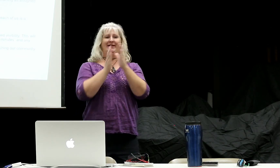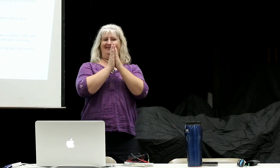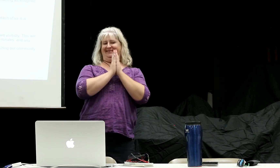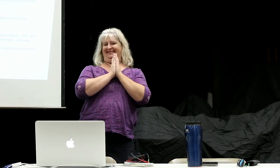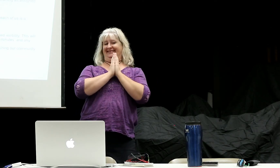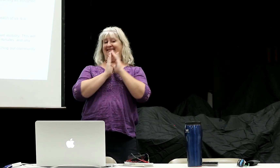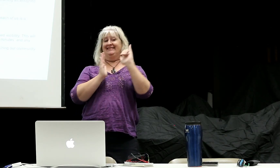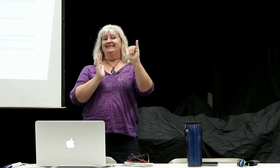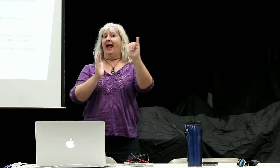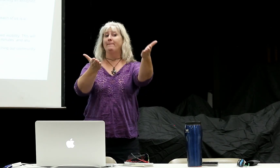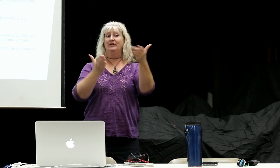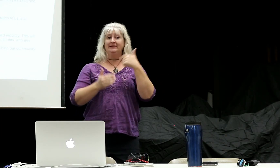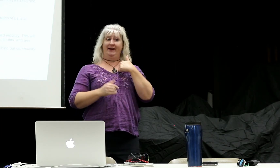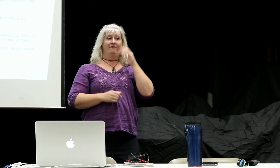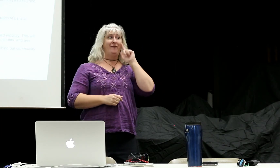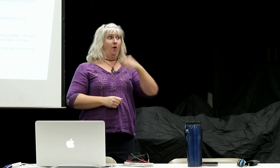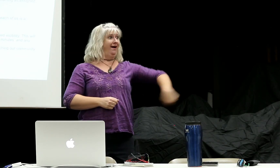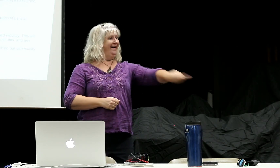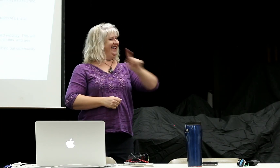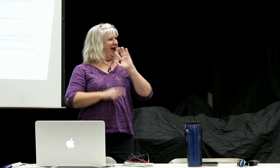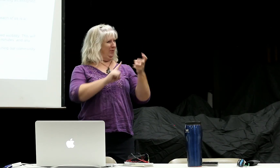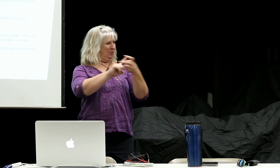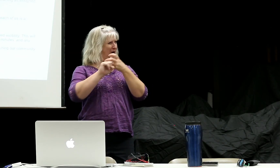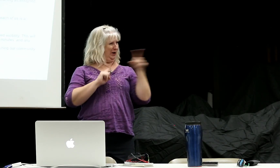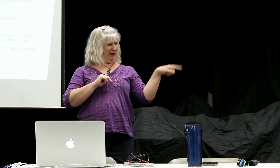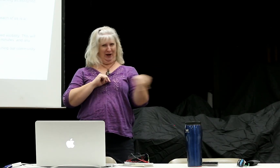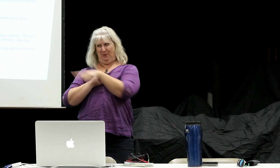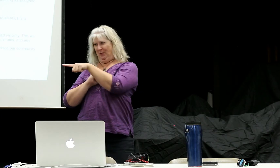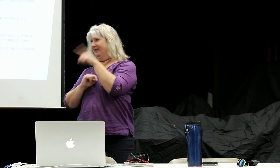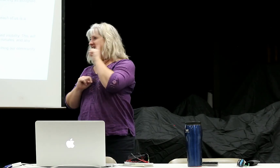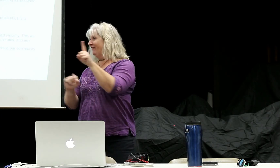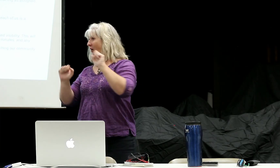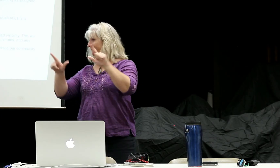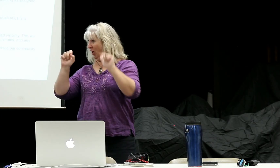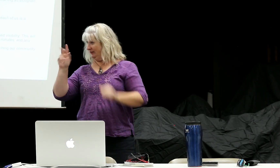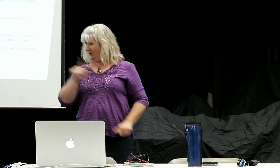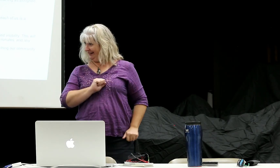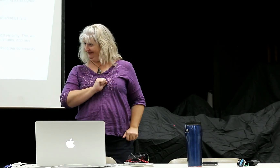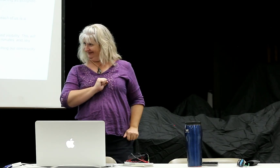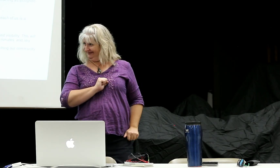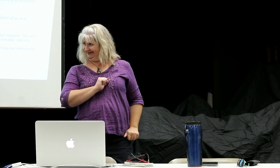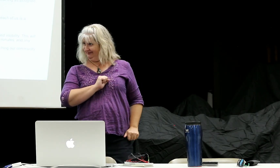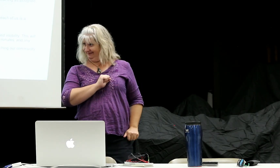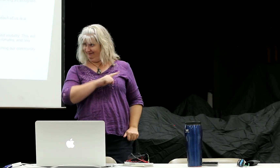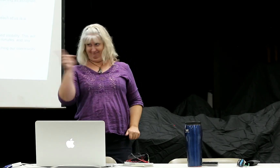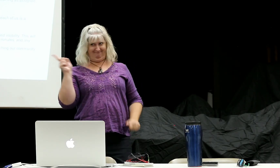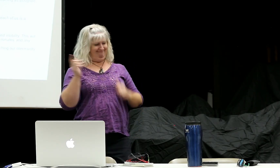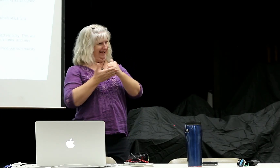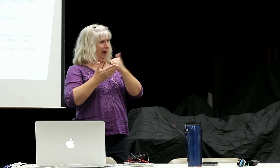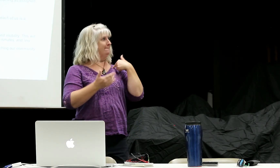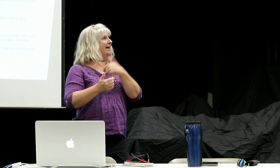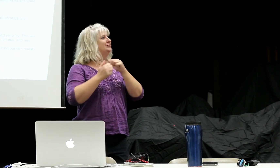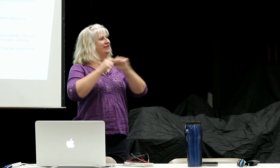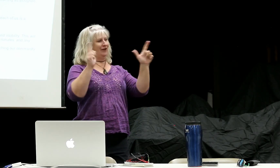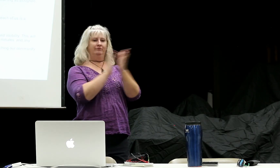So if we had a vlog and then with a short flyer with less words, I think that would attract more people. A lot of